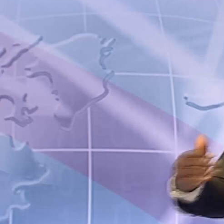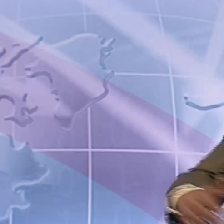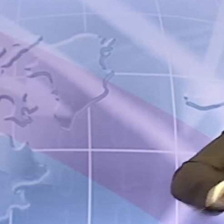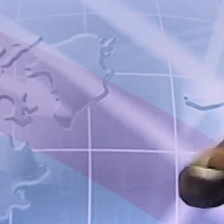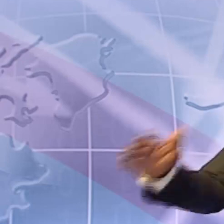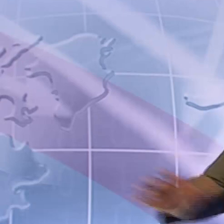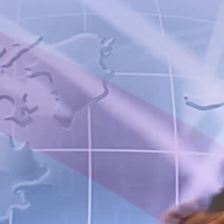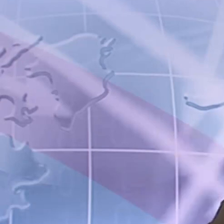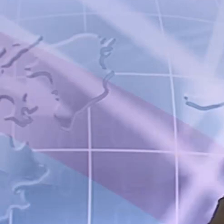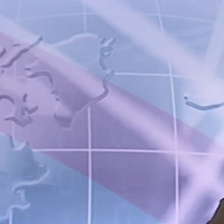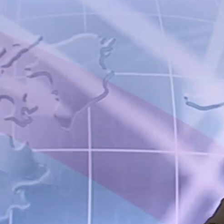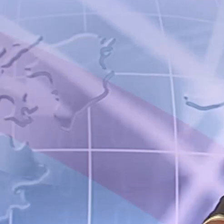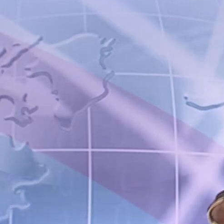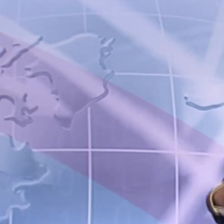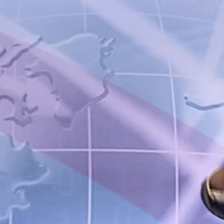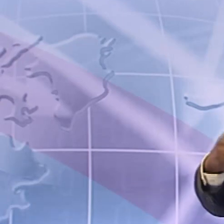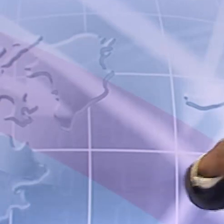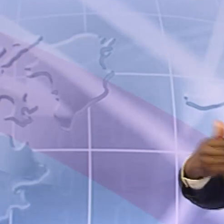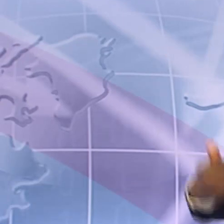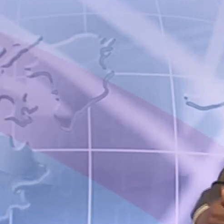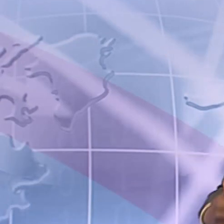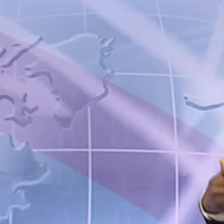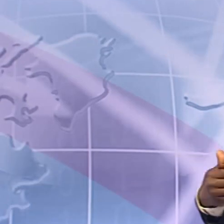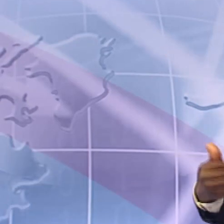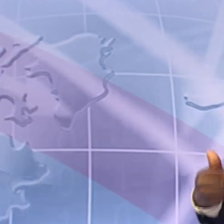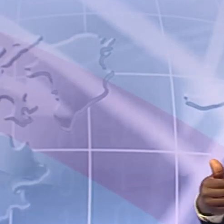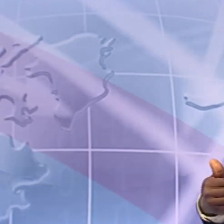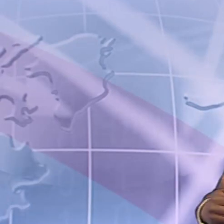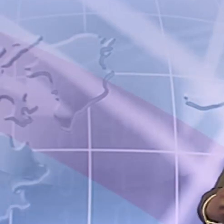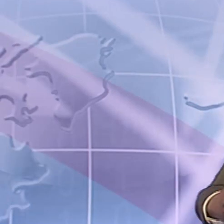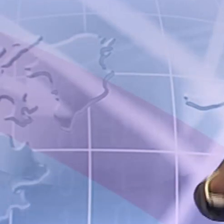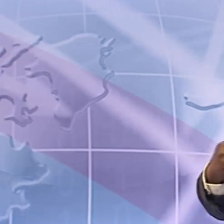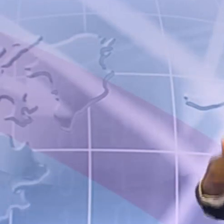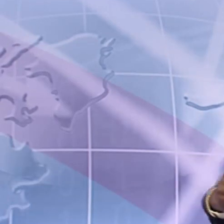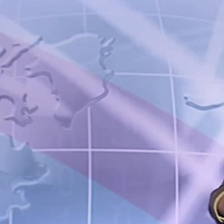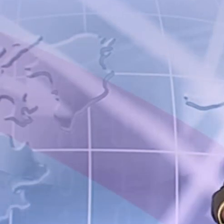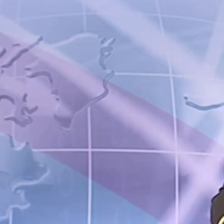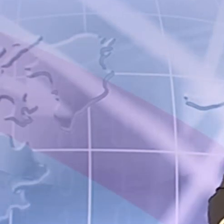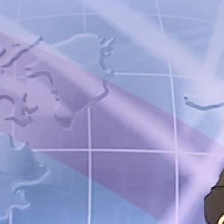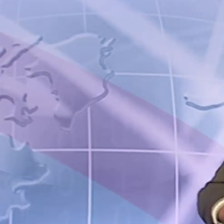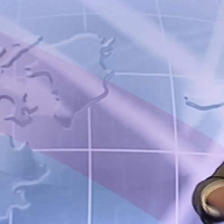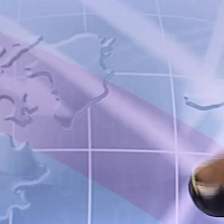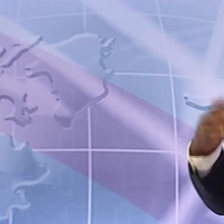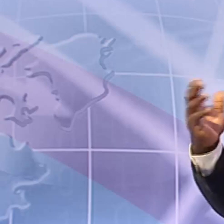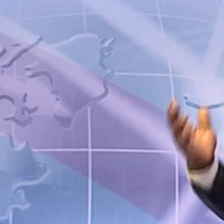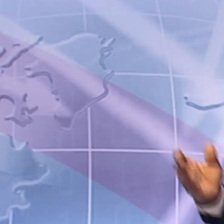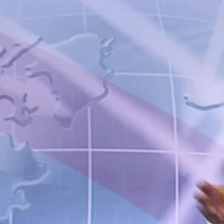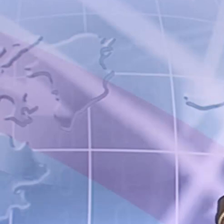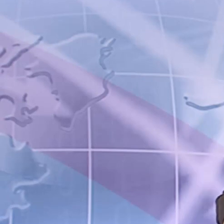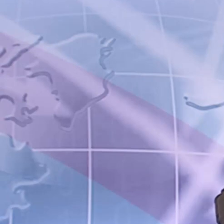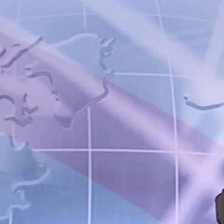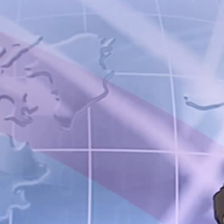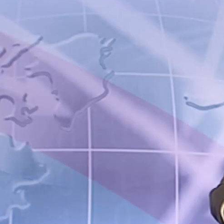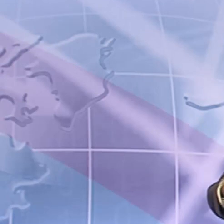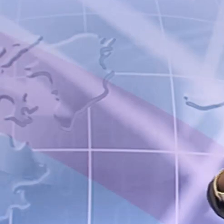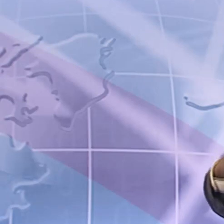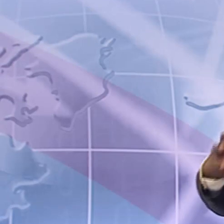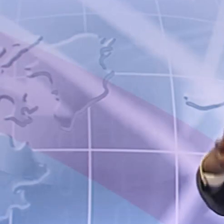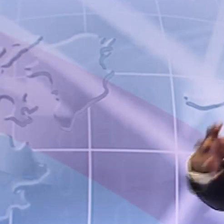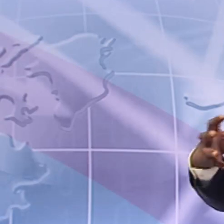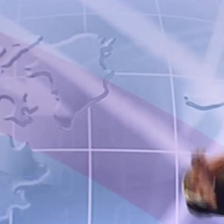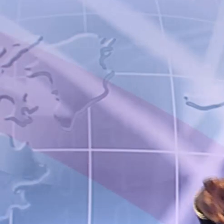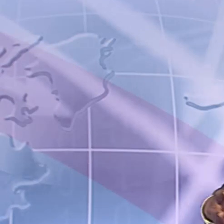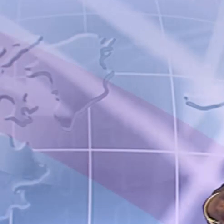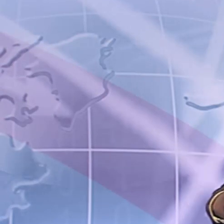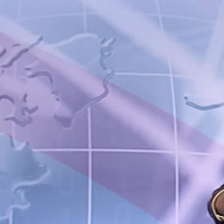serious. It could be any and anything. But at this point, those who stand at a greater risk, those who are about 50, 60 going up, they are at